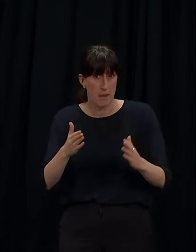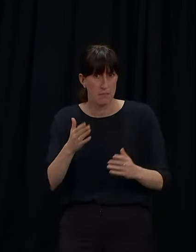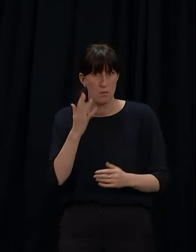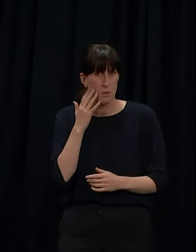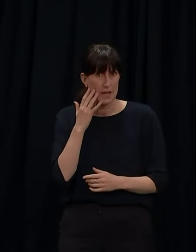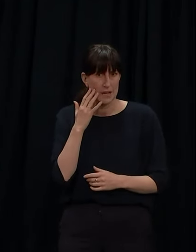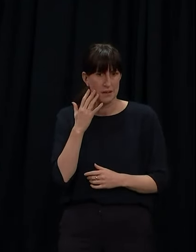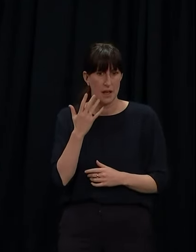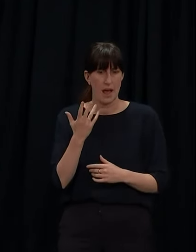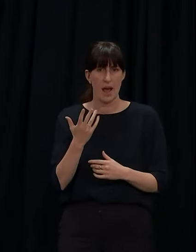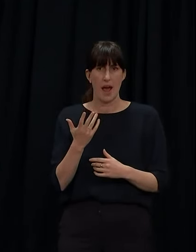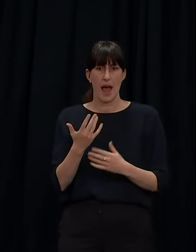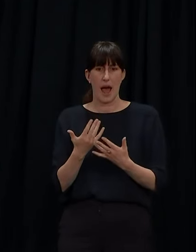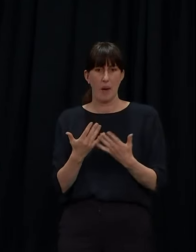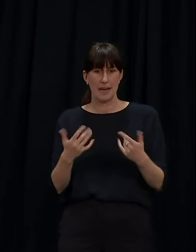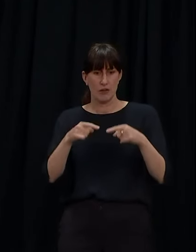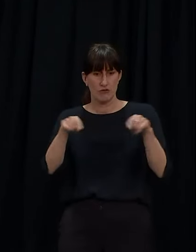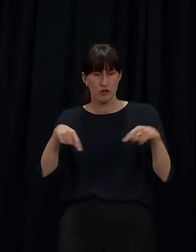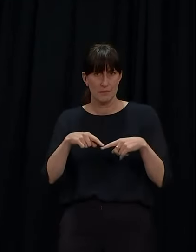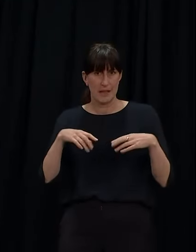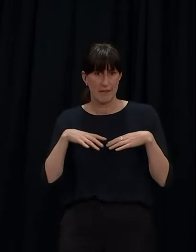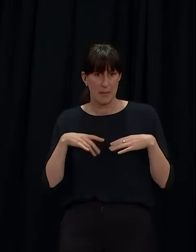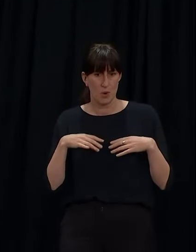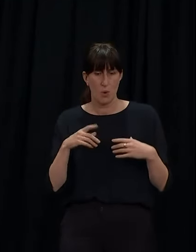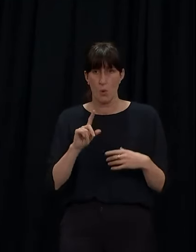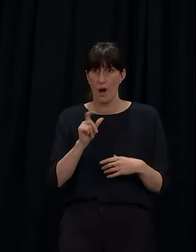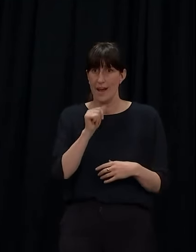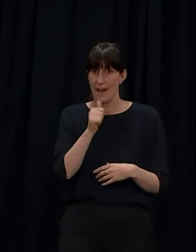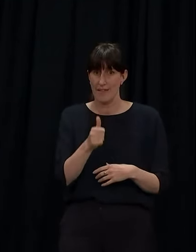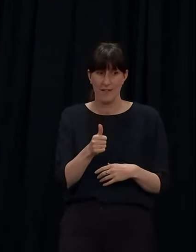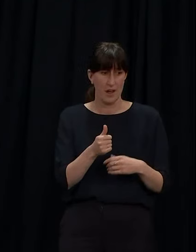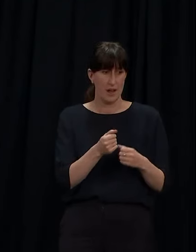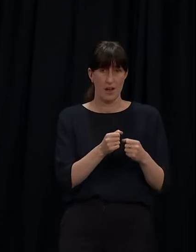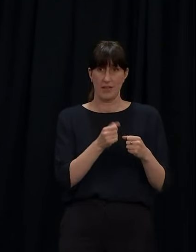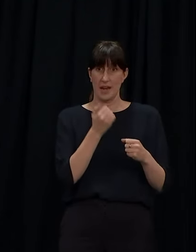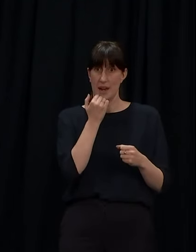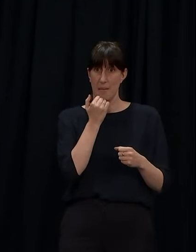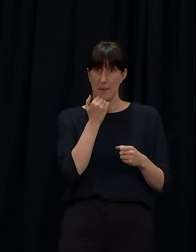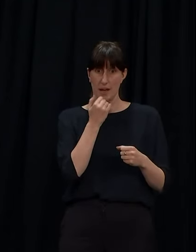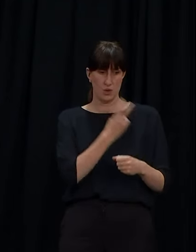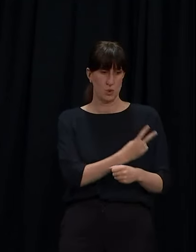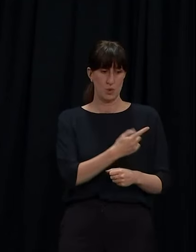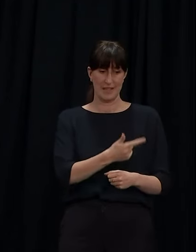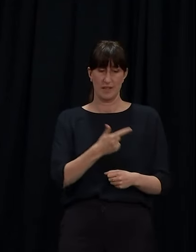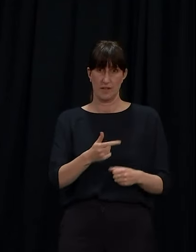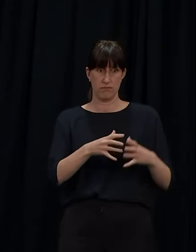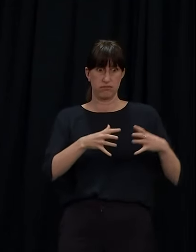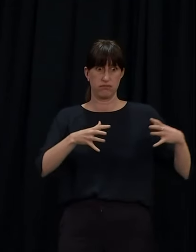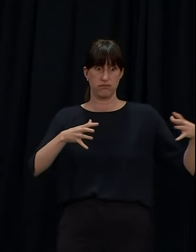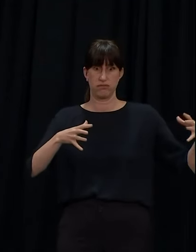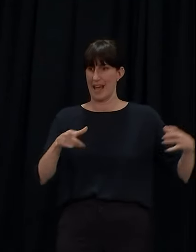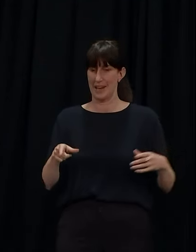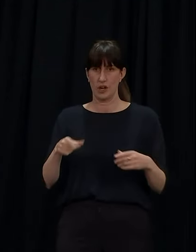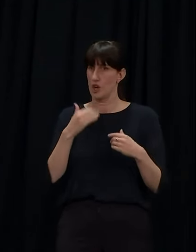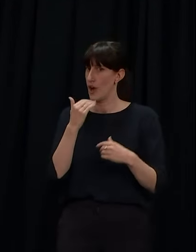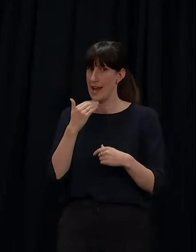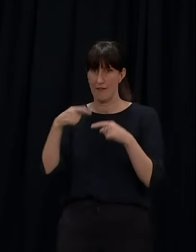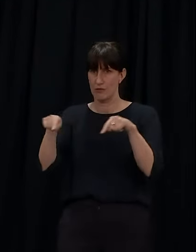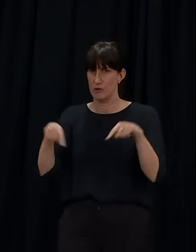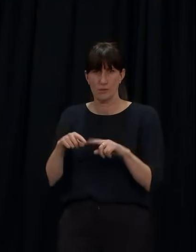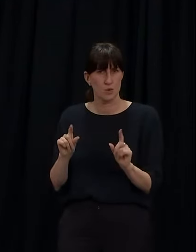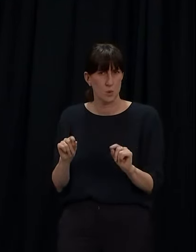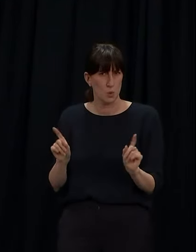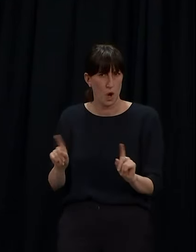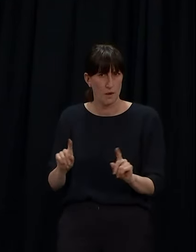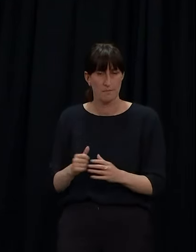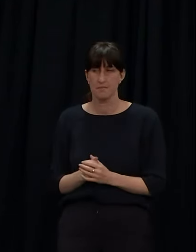rooms, what's the plan there? Yeah. So we treat households, in some cases we'll have households where people will isolate